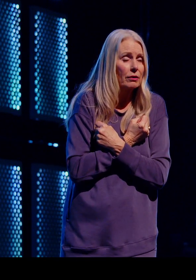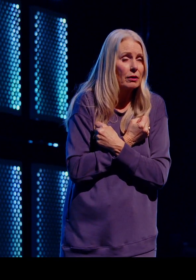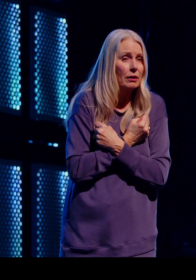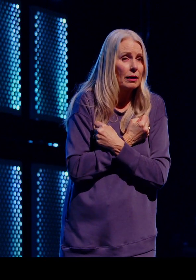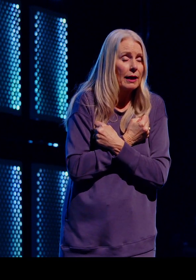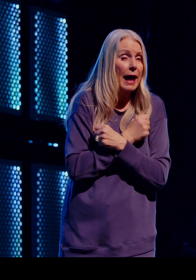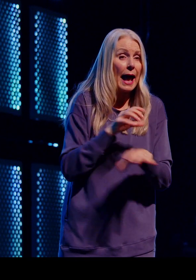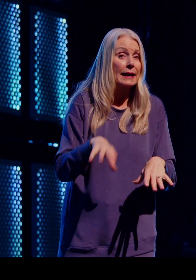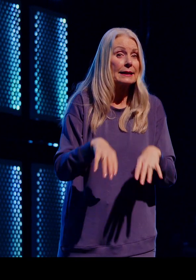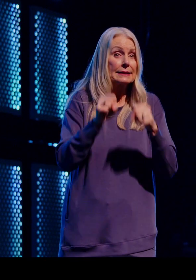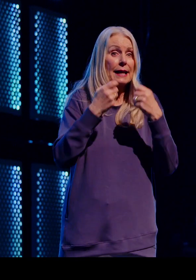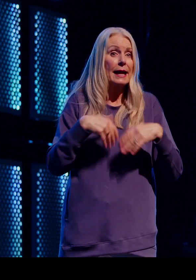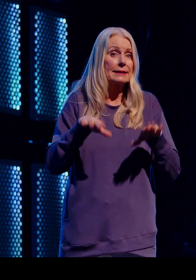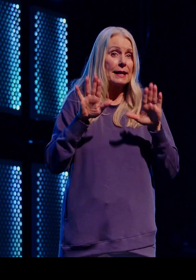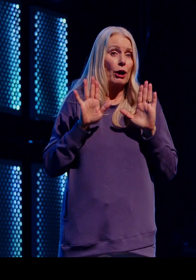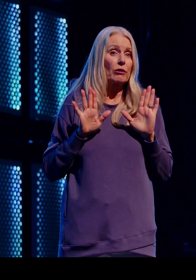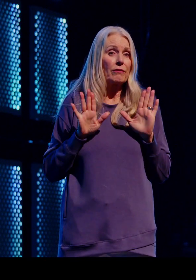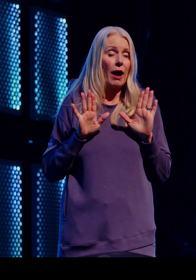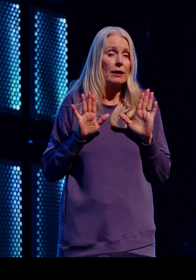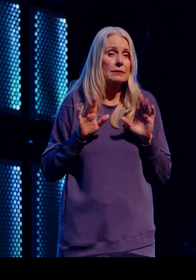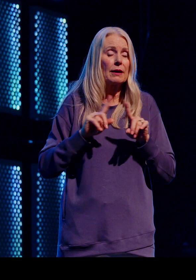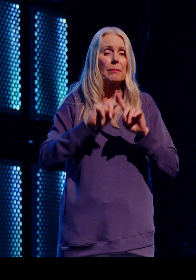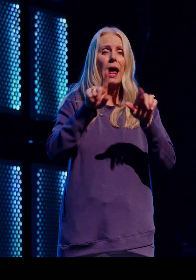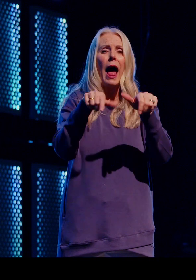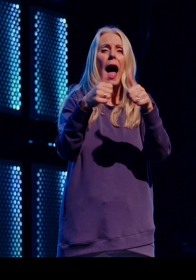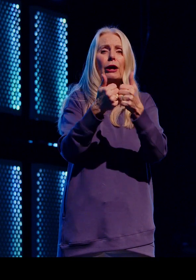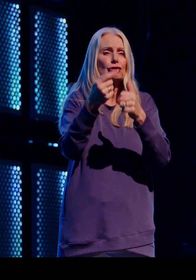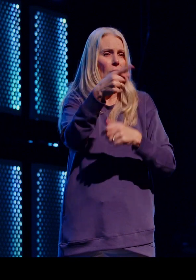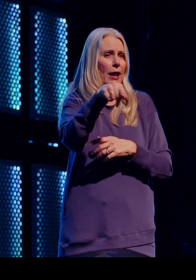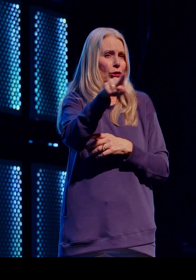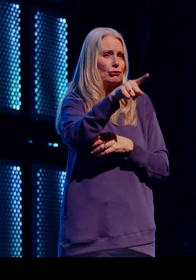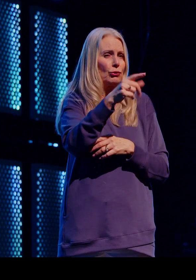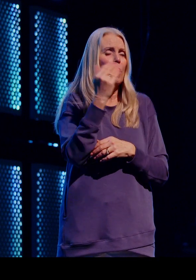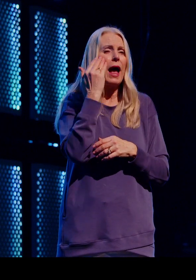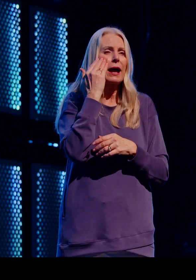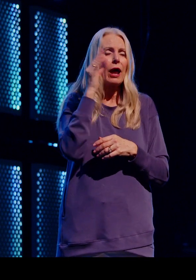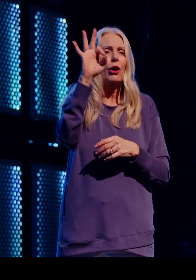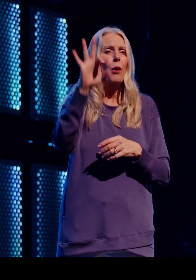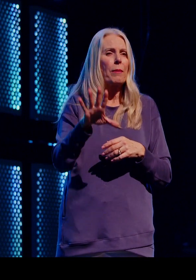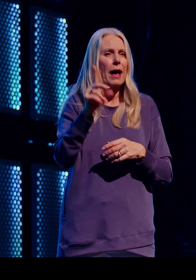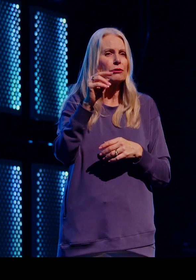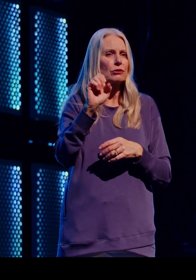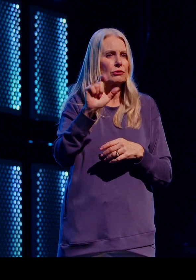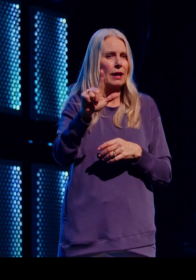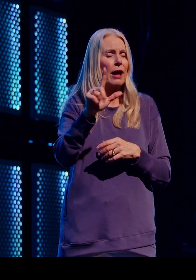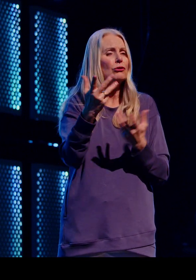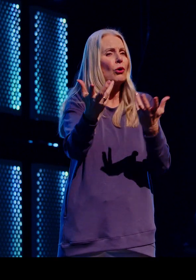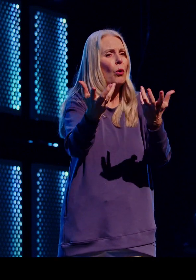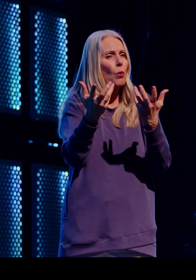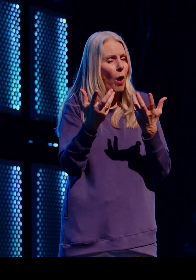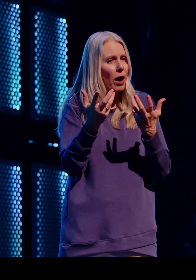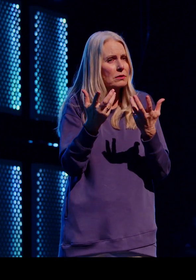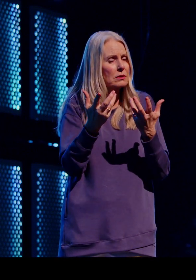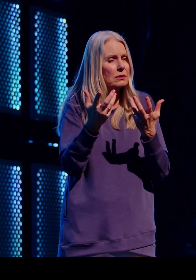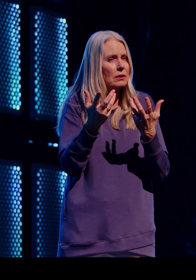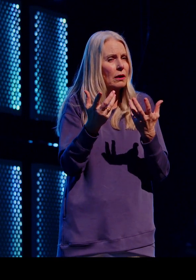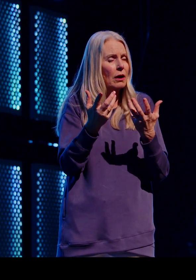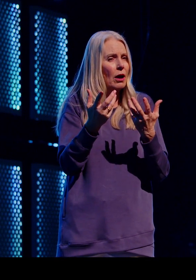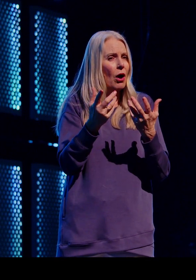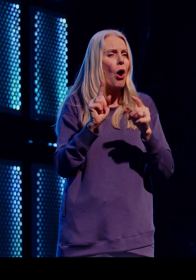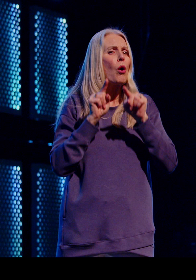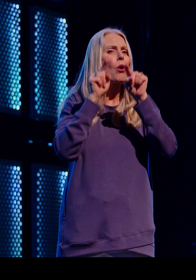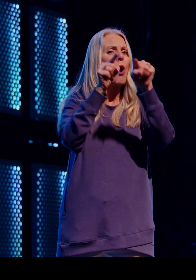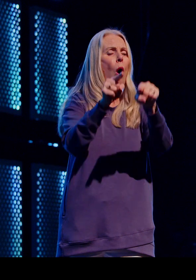things. And I want to challenge you, and I know that Pastor Daniel wants this of our church, to at least go on one